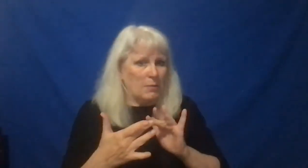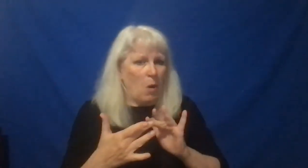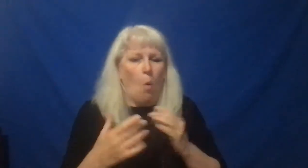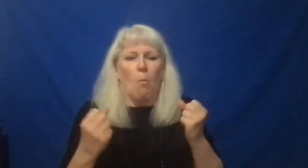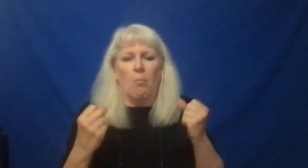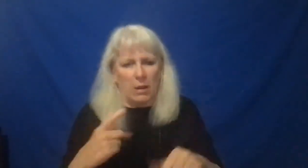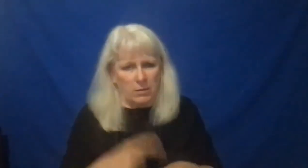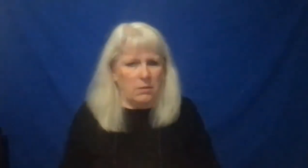I've